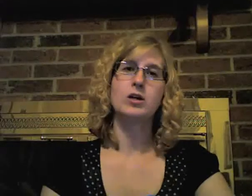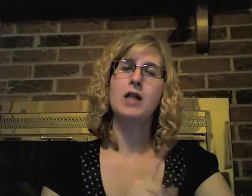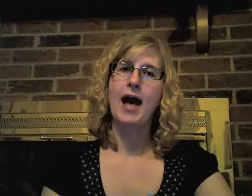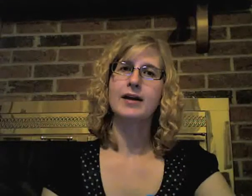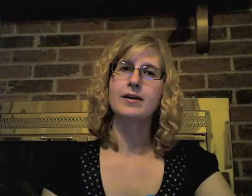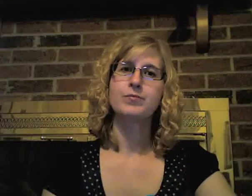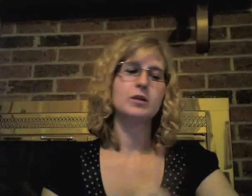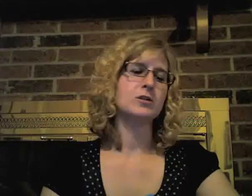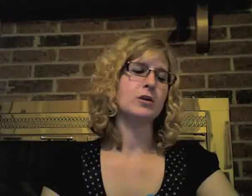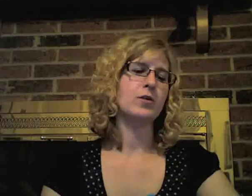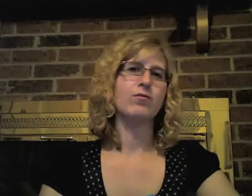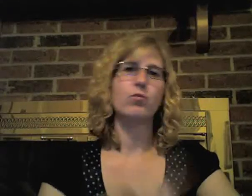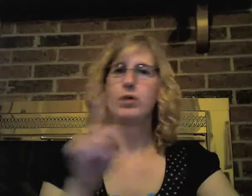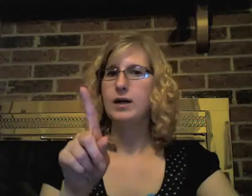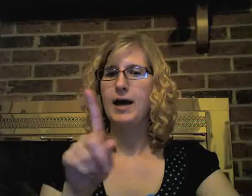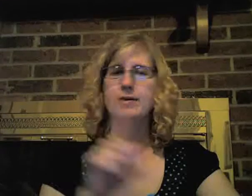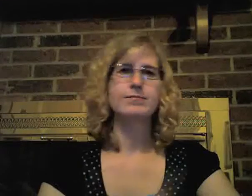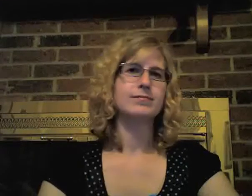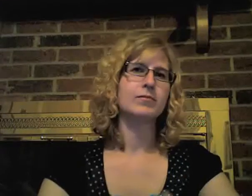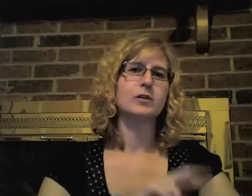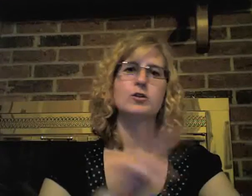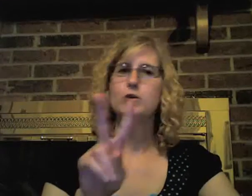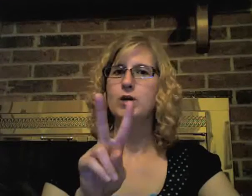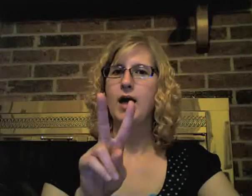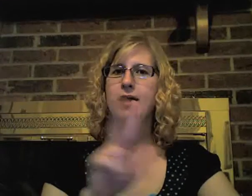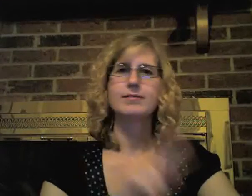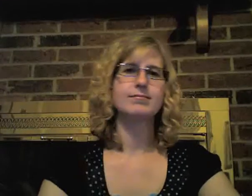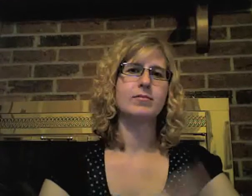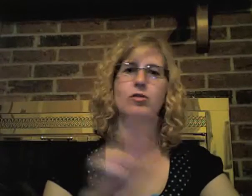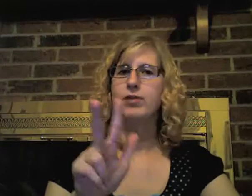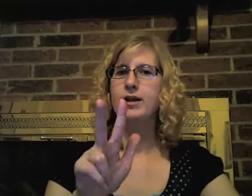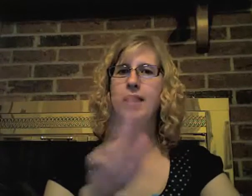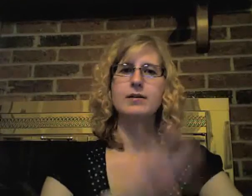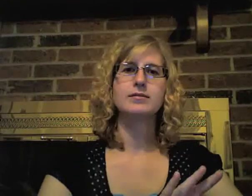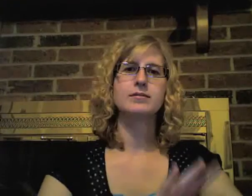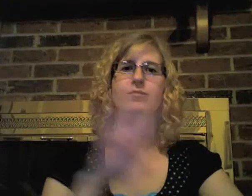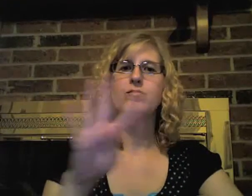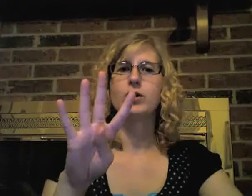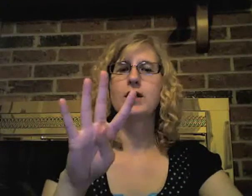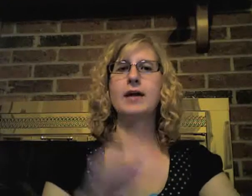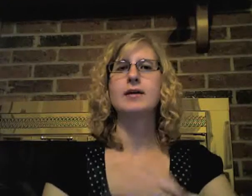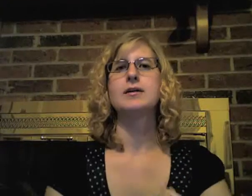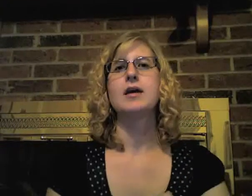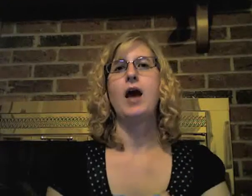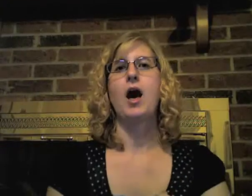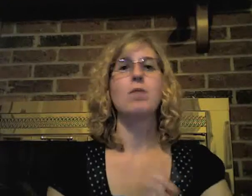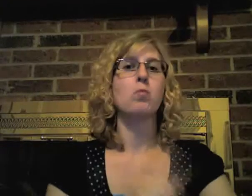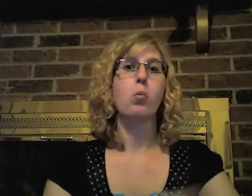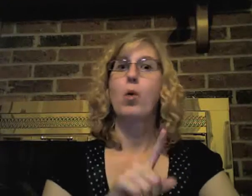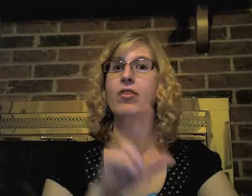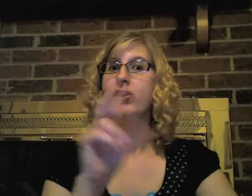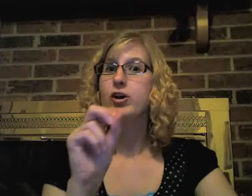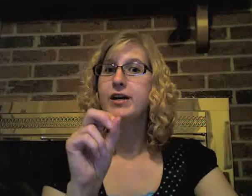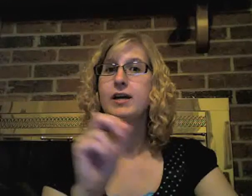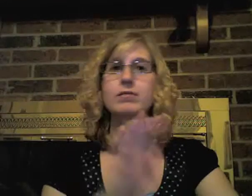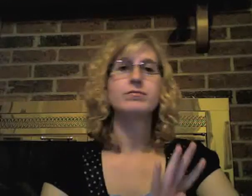1 o'clock, 2 o'clock, 3 o'clock, 4 o'clock, 1:30, 4:30. If